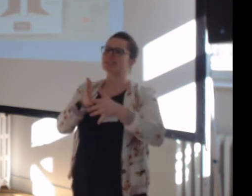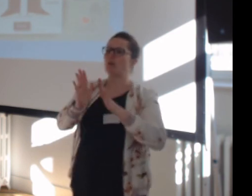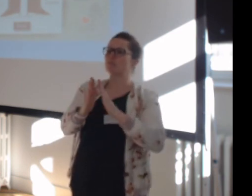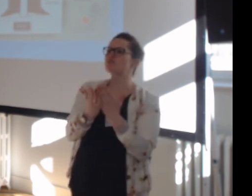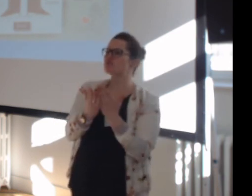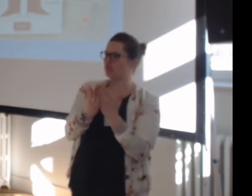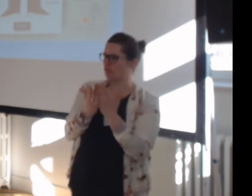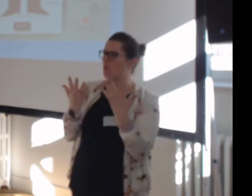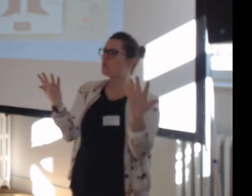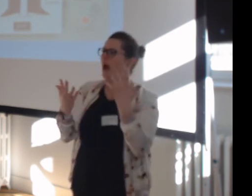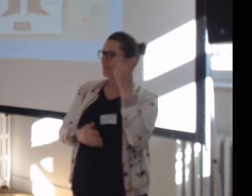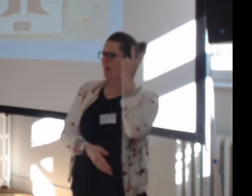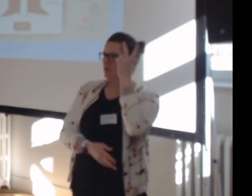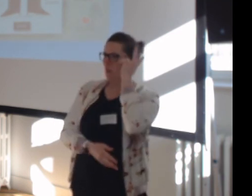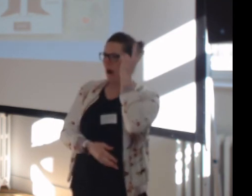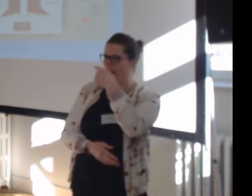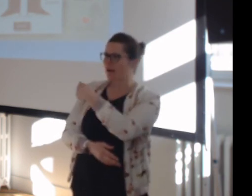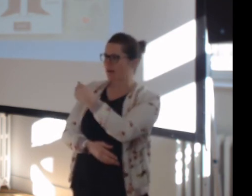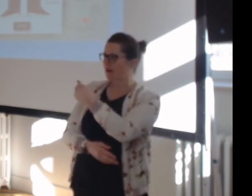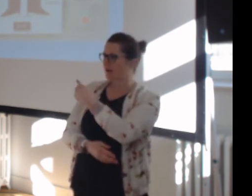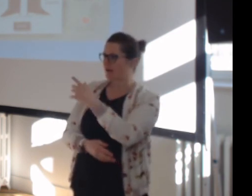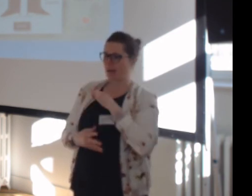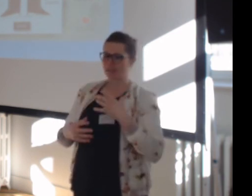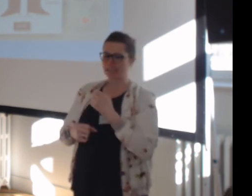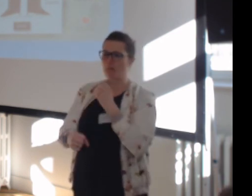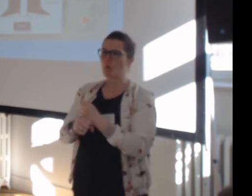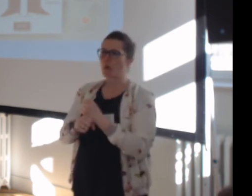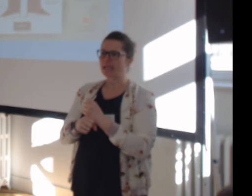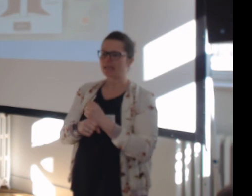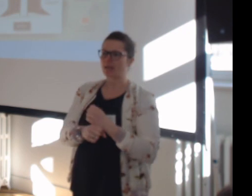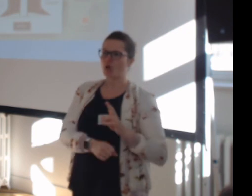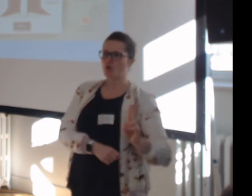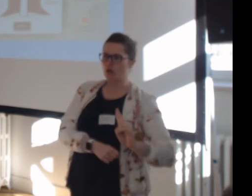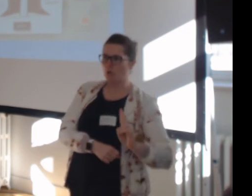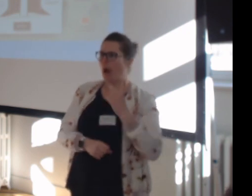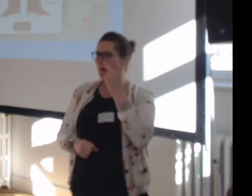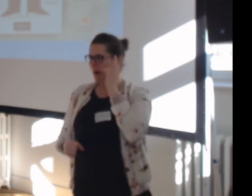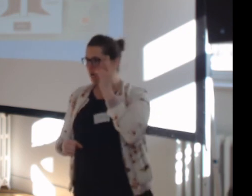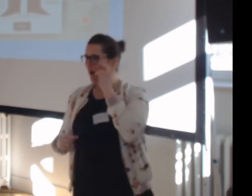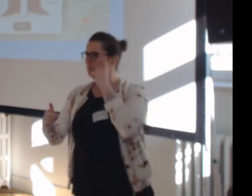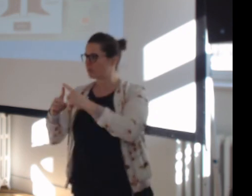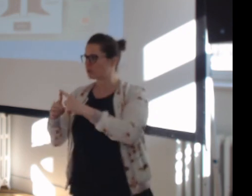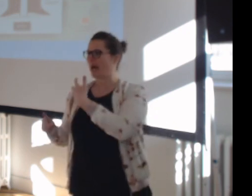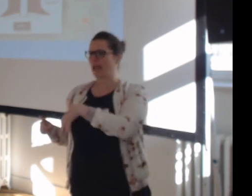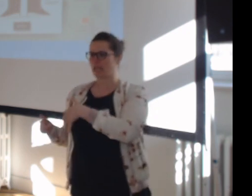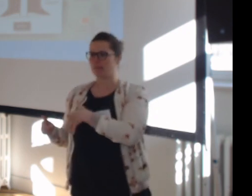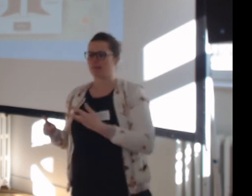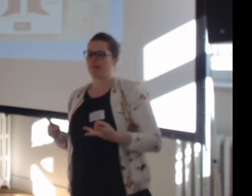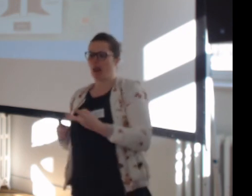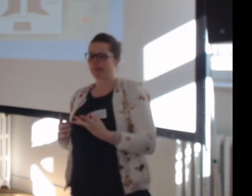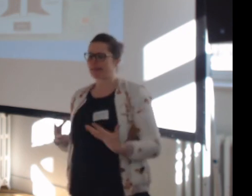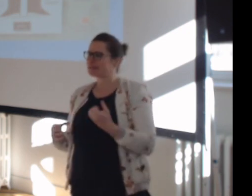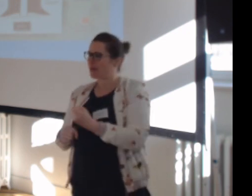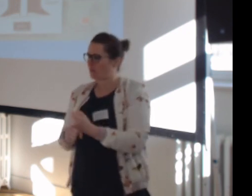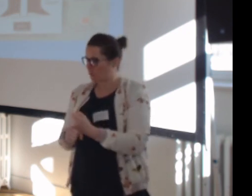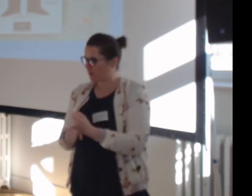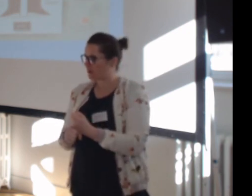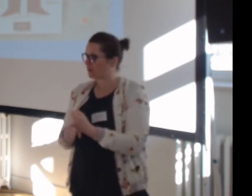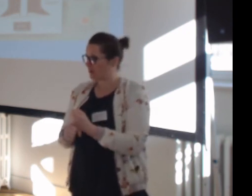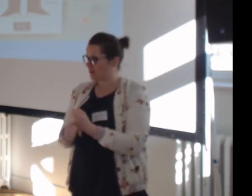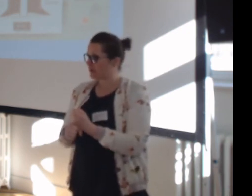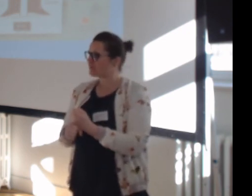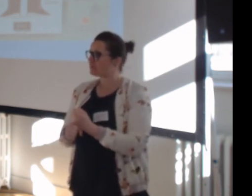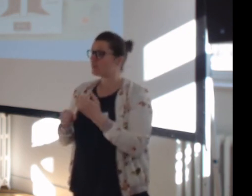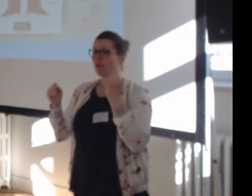was done in Paraguay. There is a collaboration between Uruguay, Paraguay and Argentina. In fact, you're able to